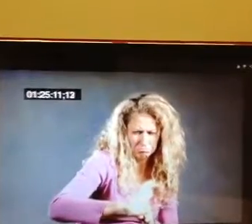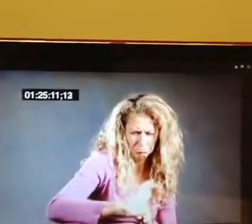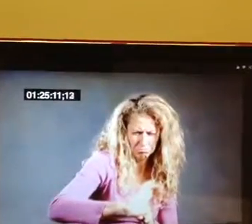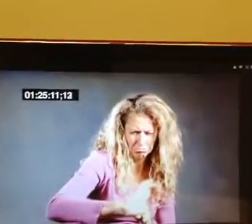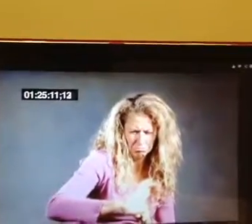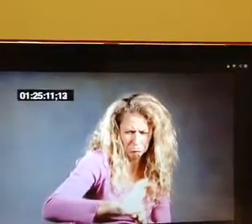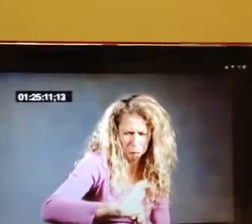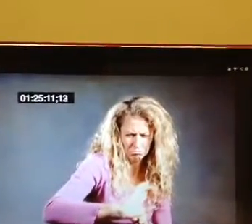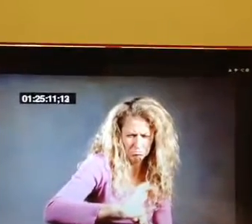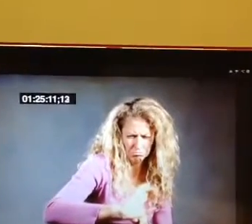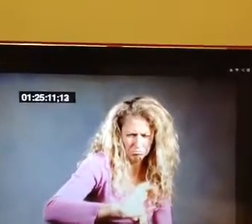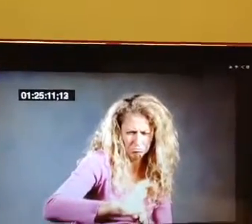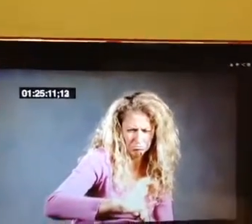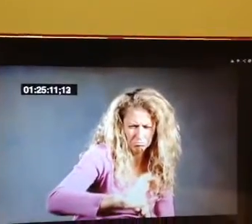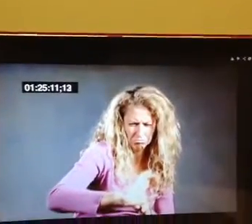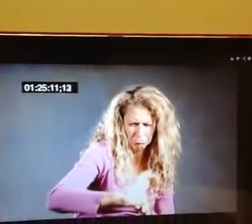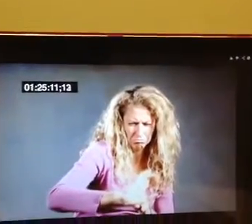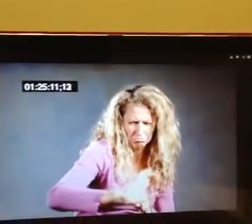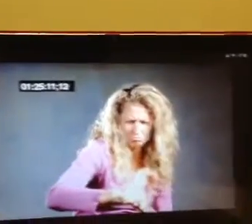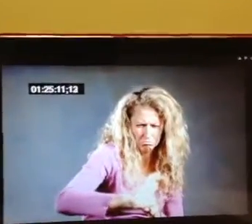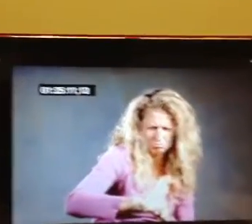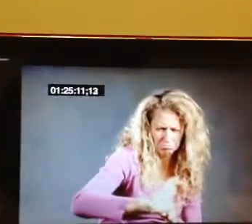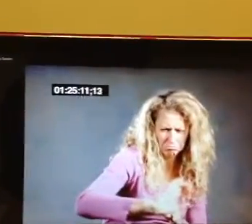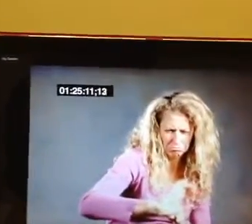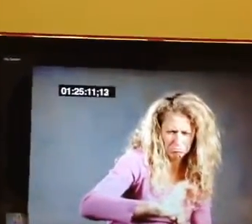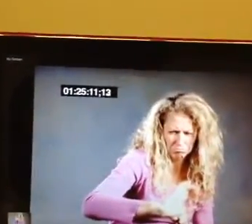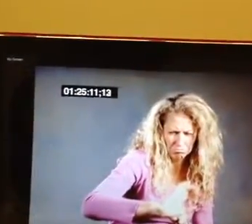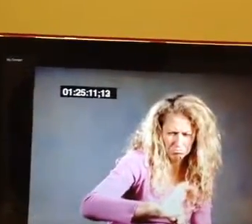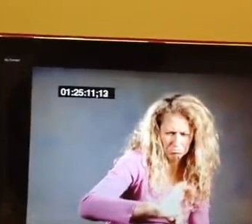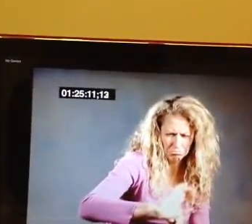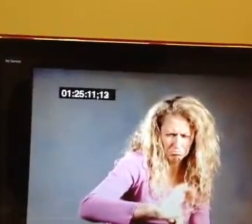cabbage seeds all down in a line.